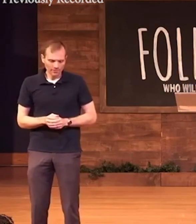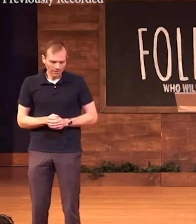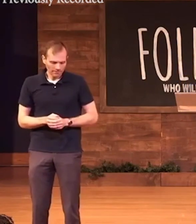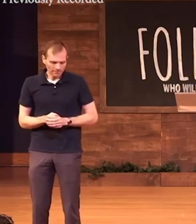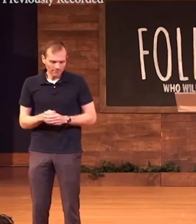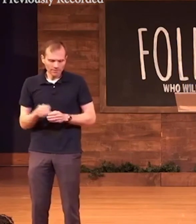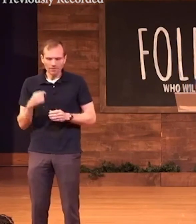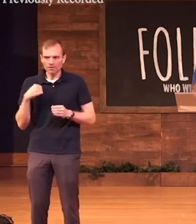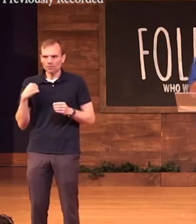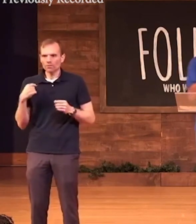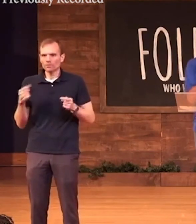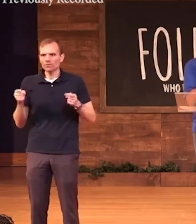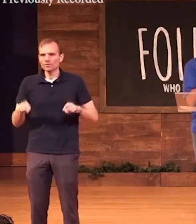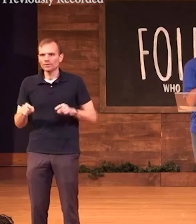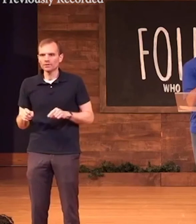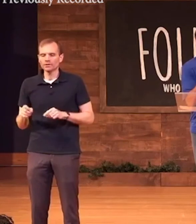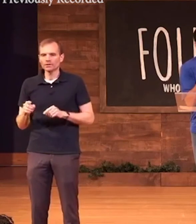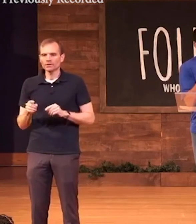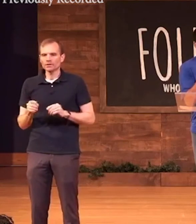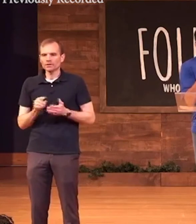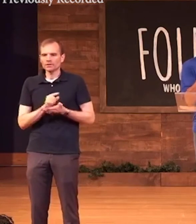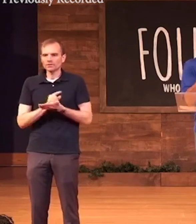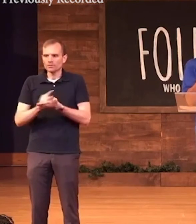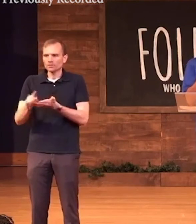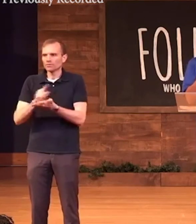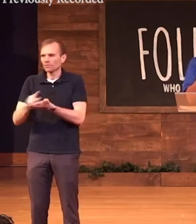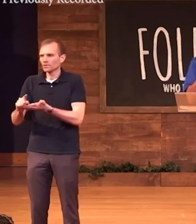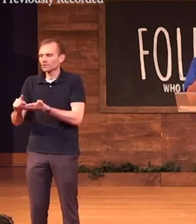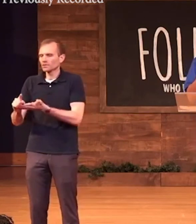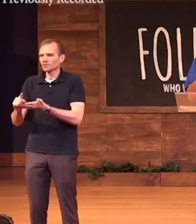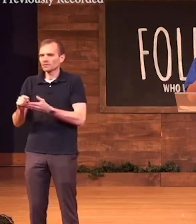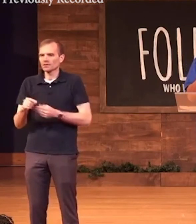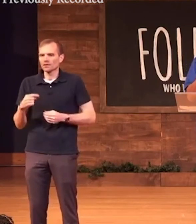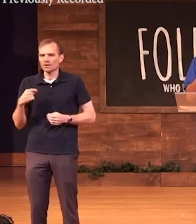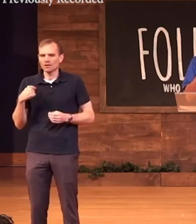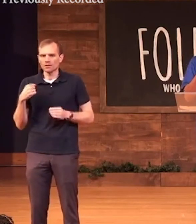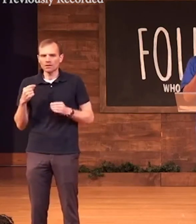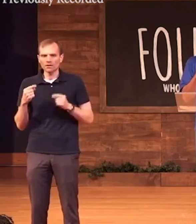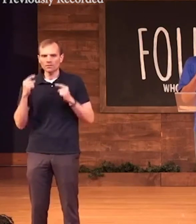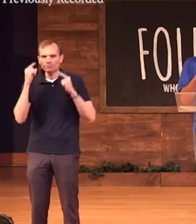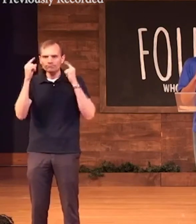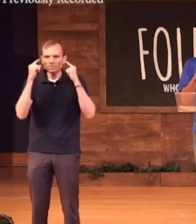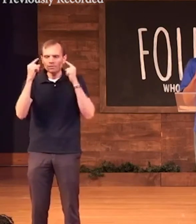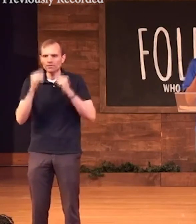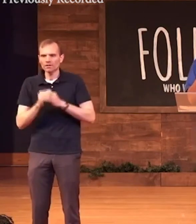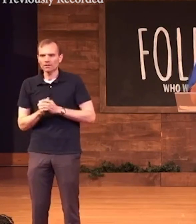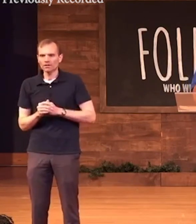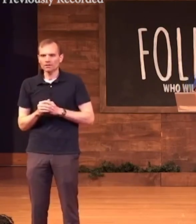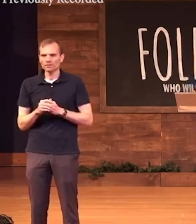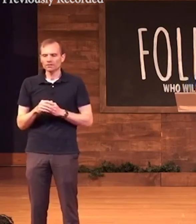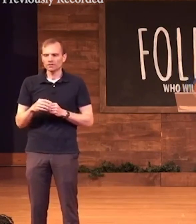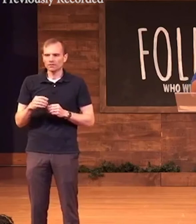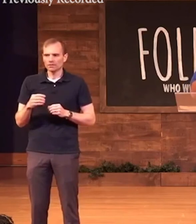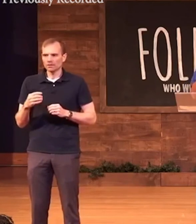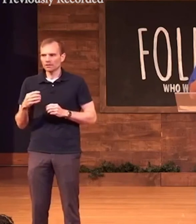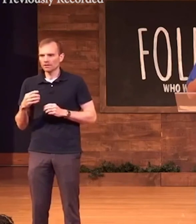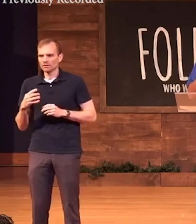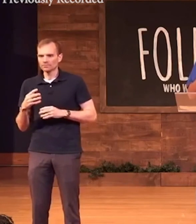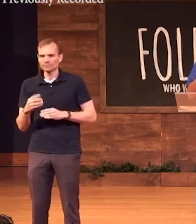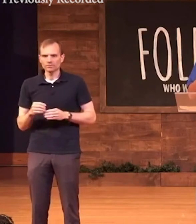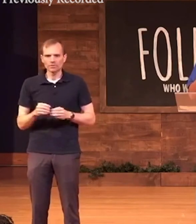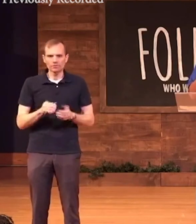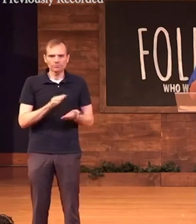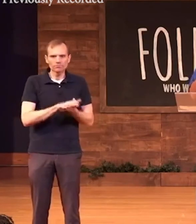work, our school. However, whatever we encounter on our day-to-day